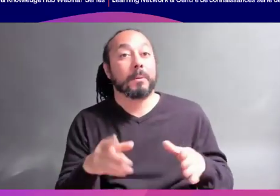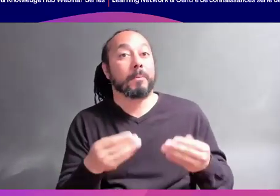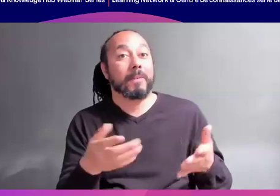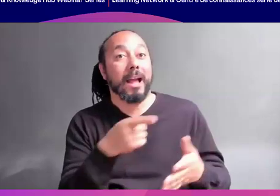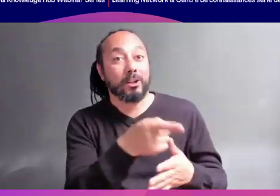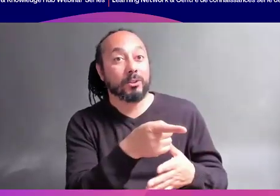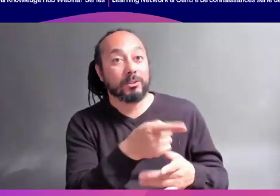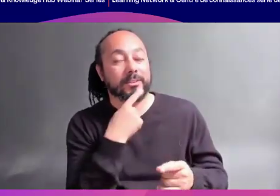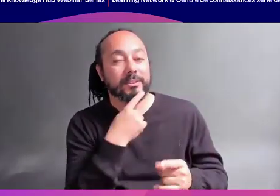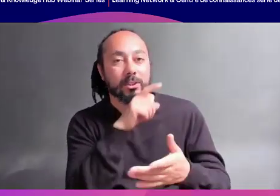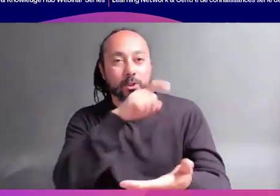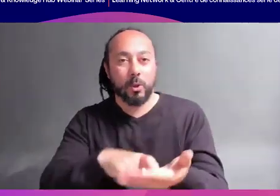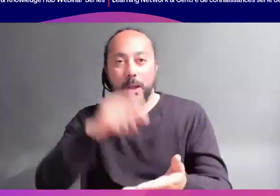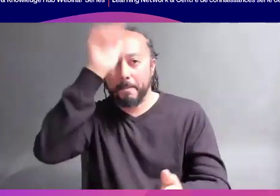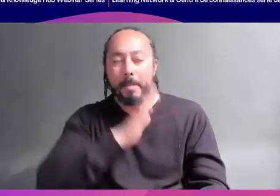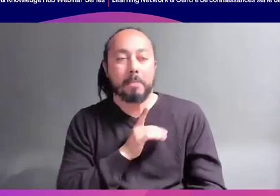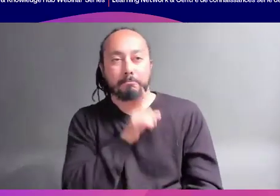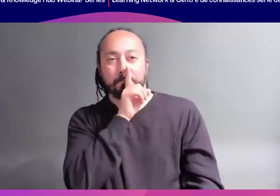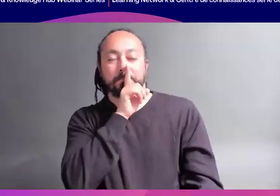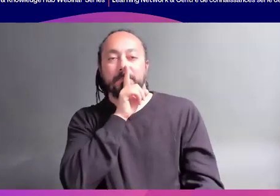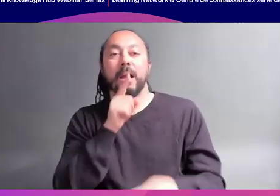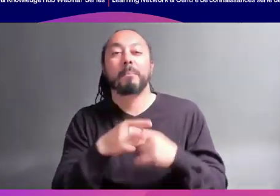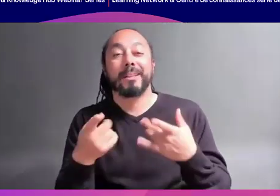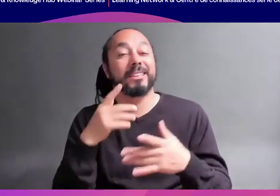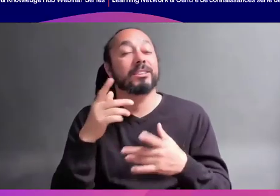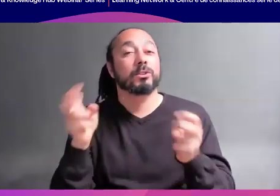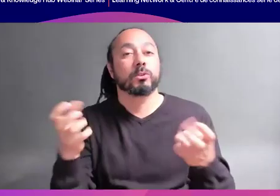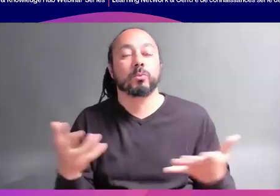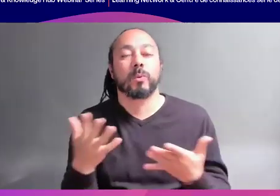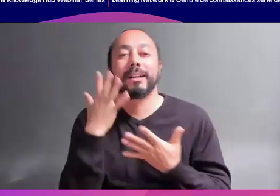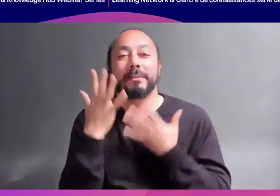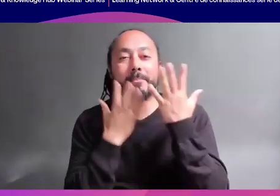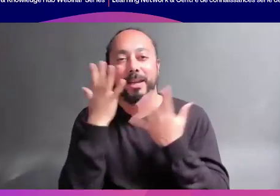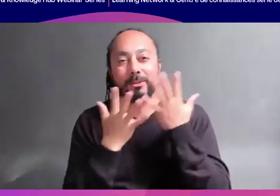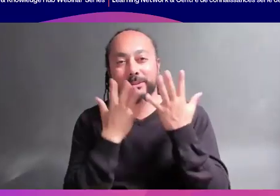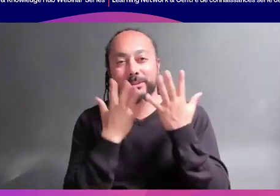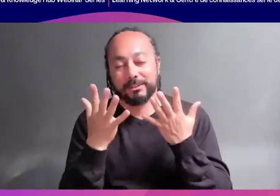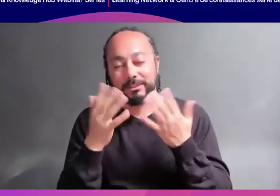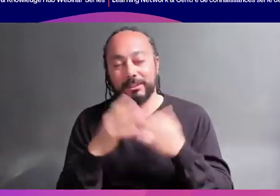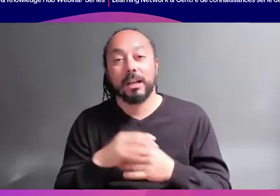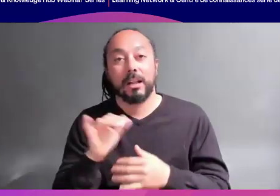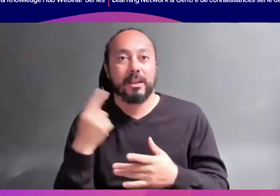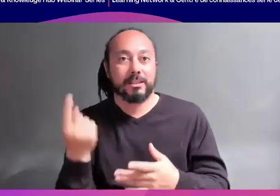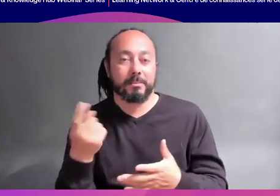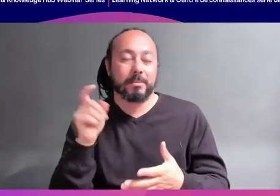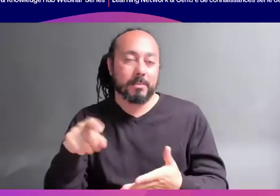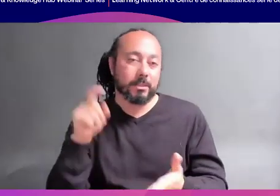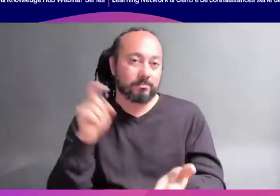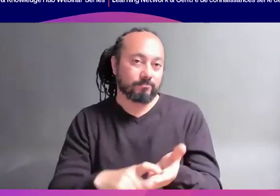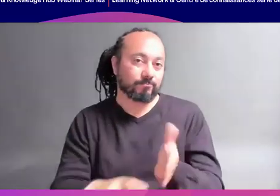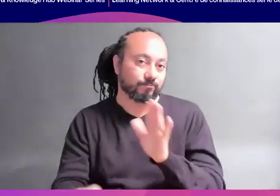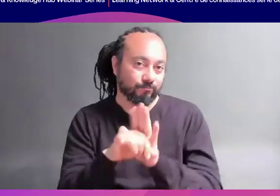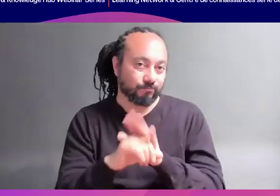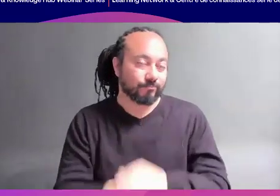it and the men didn't want to acknowledge it. But the issue of embarrassment around it was something that I think had to be acknowledged.